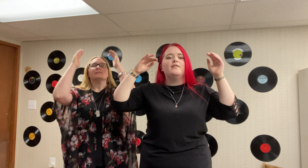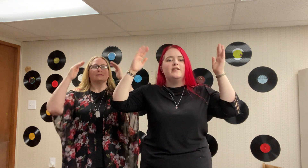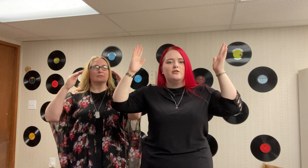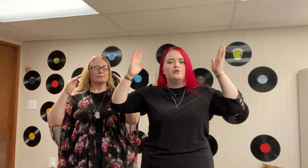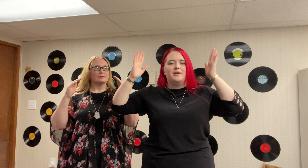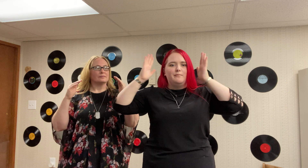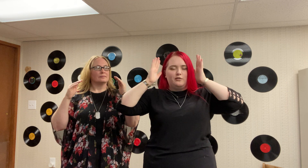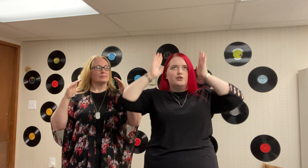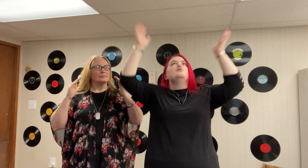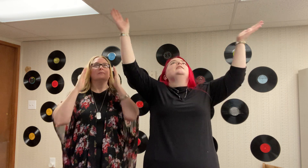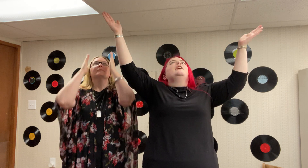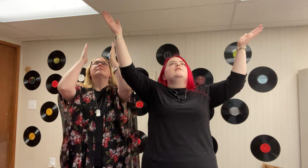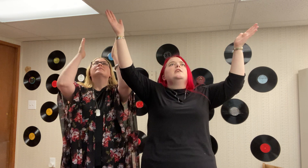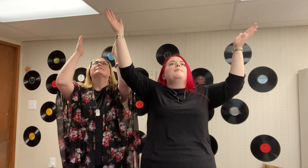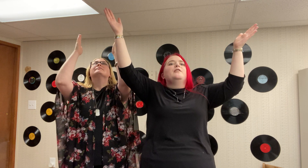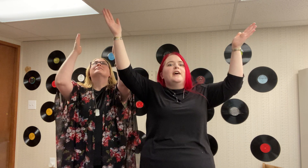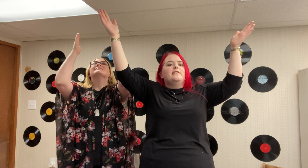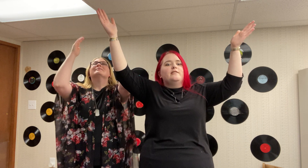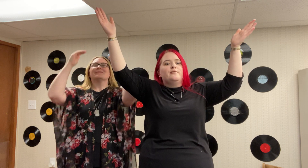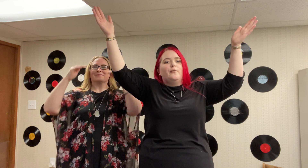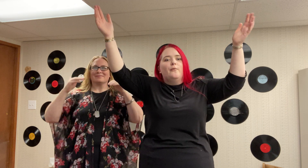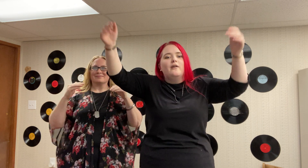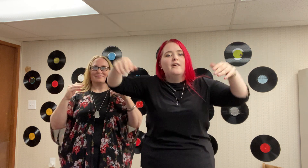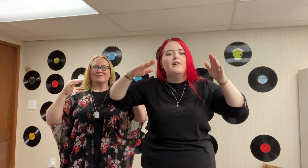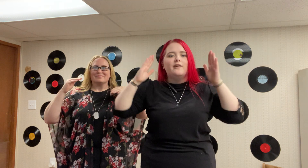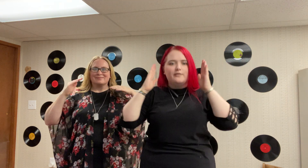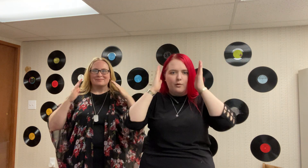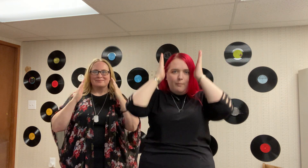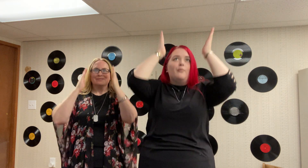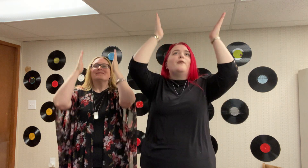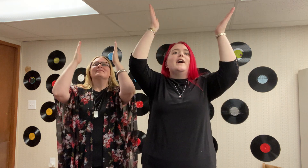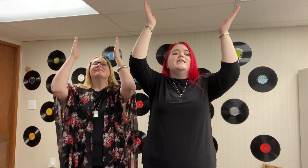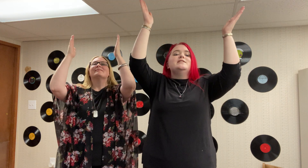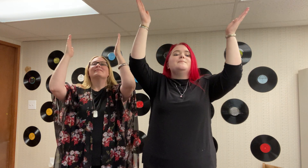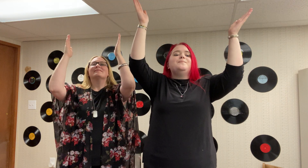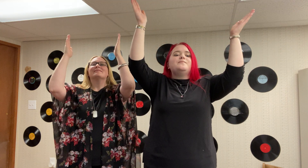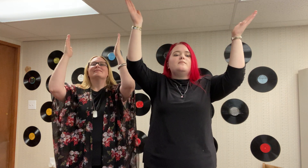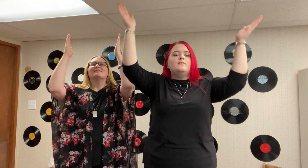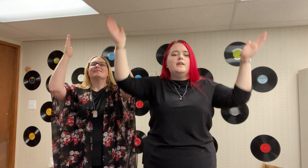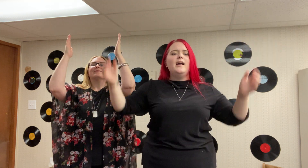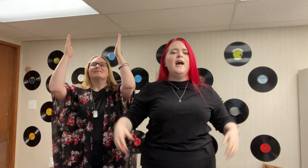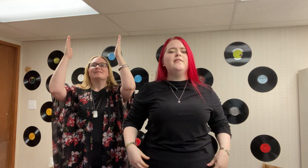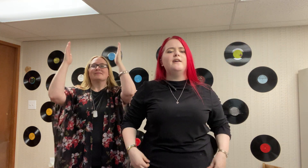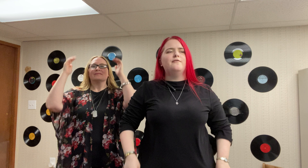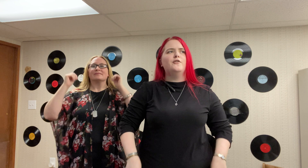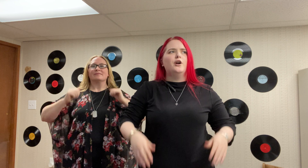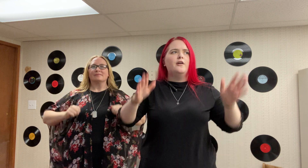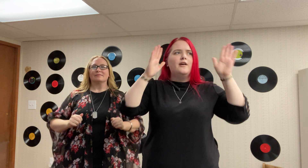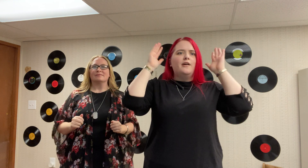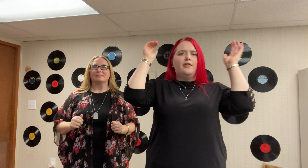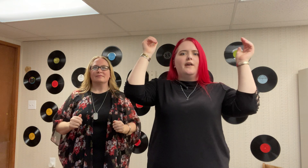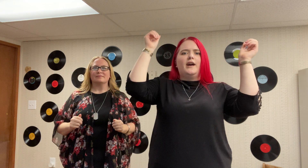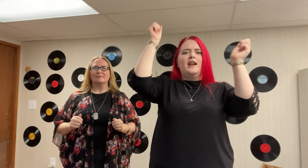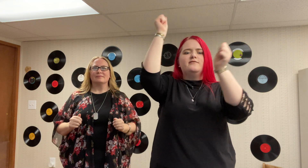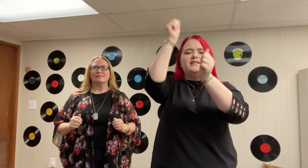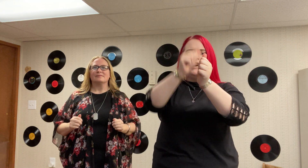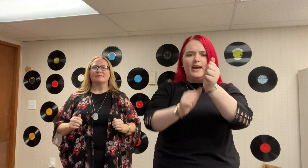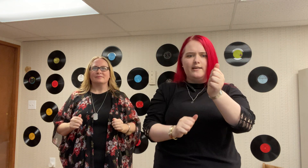your dreams are shooting out of the top of your head because they're so cool. So bright. And then for the kind of